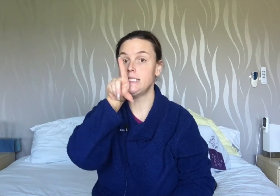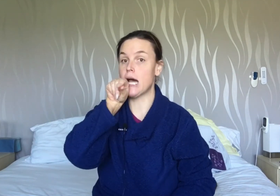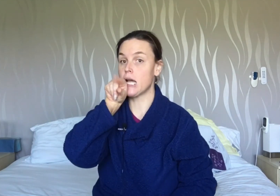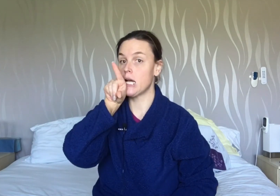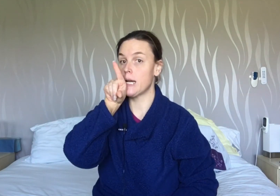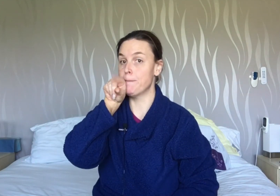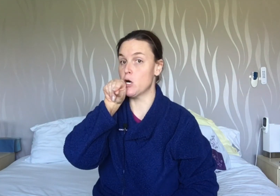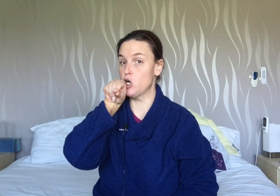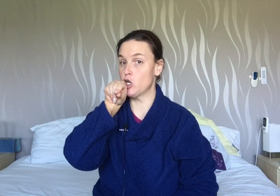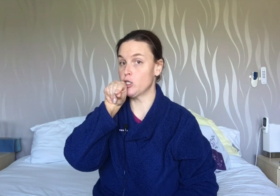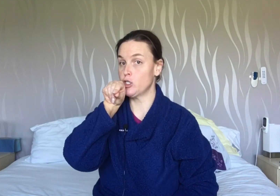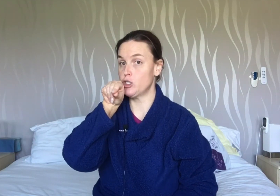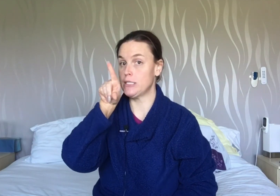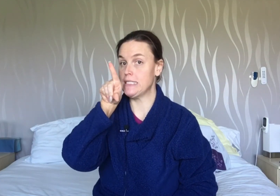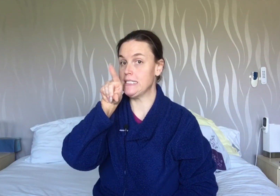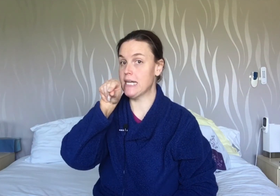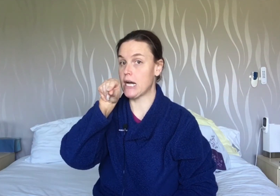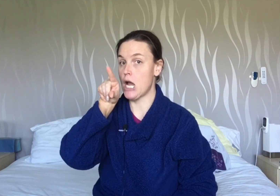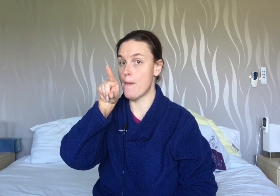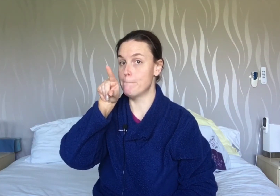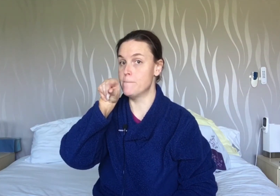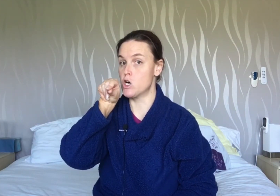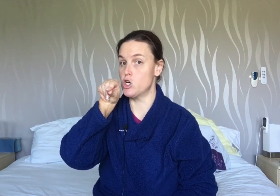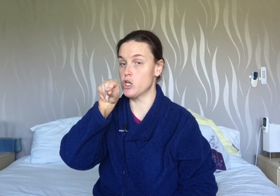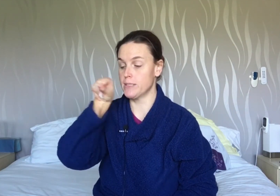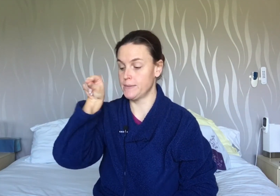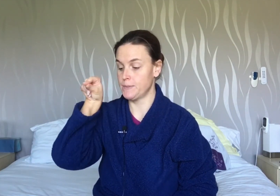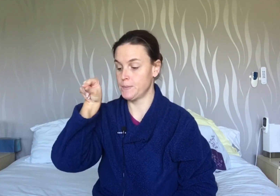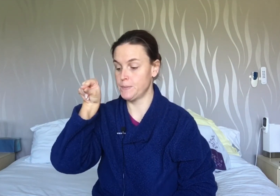Duck, bird. Duck, bird.